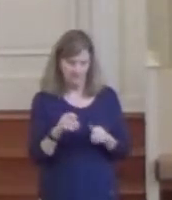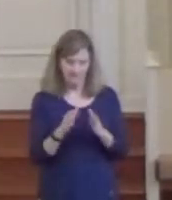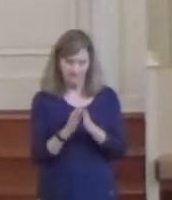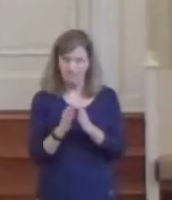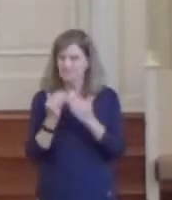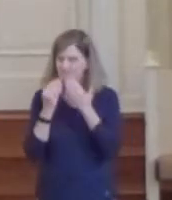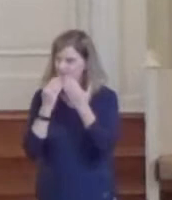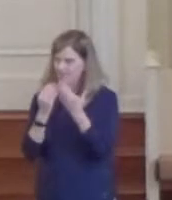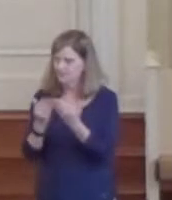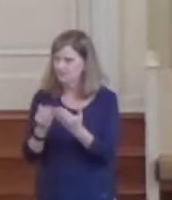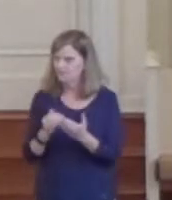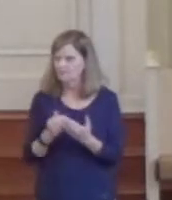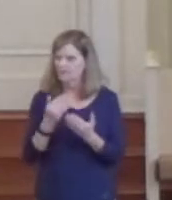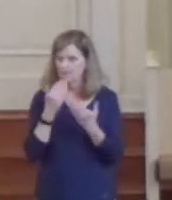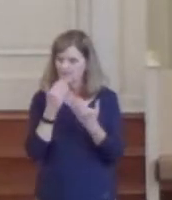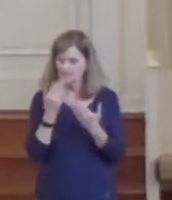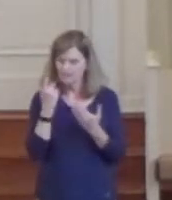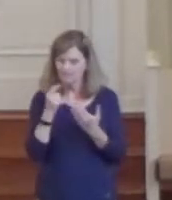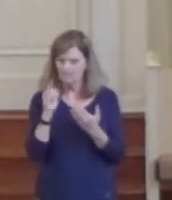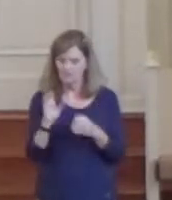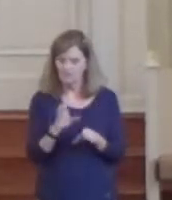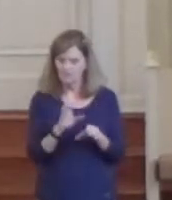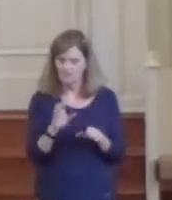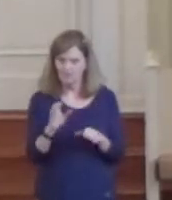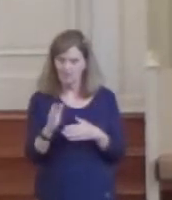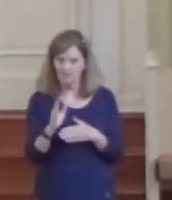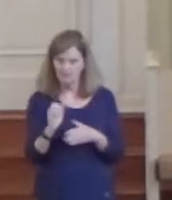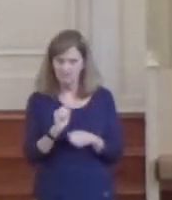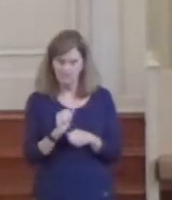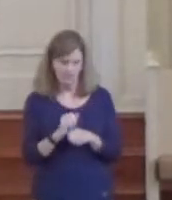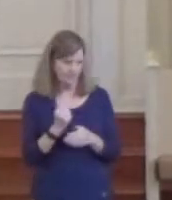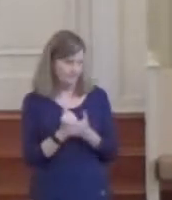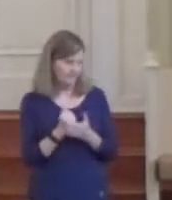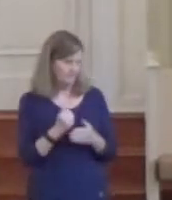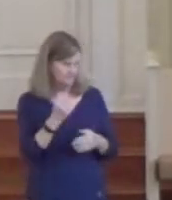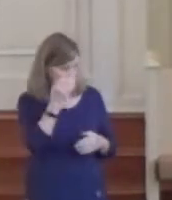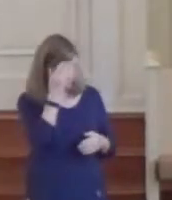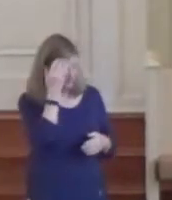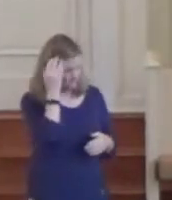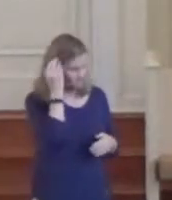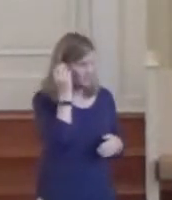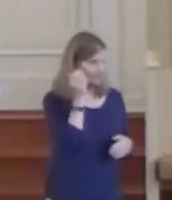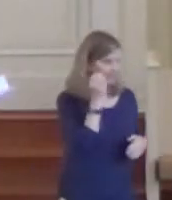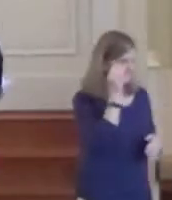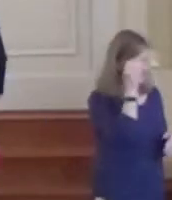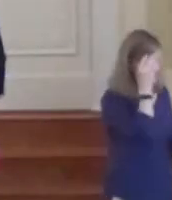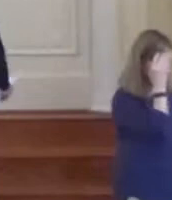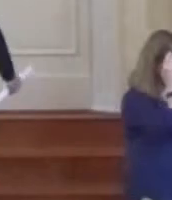And thank you. Thank you for doing God's work. Amen.